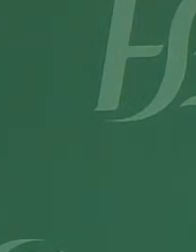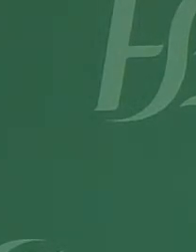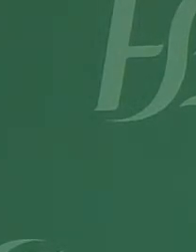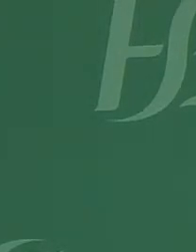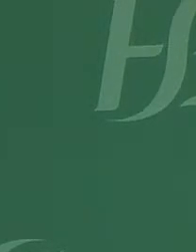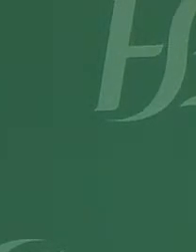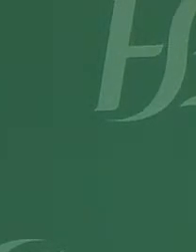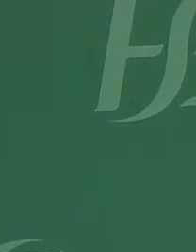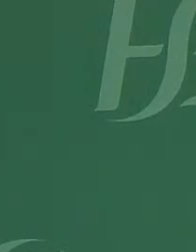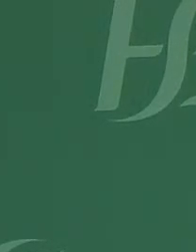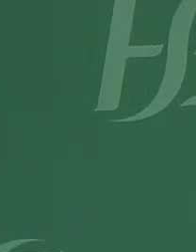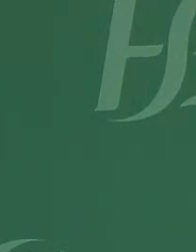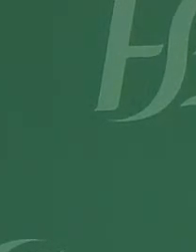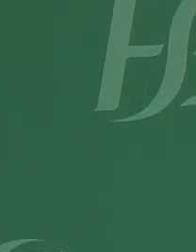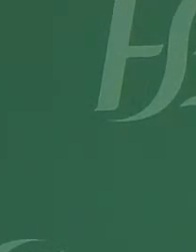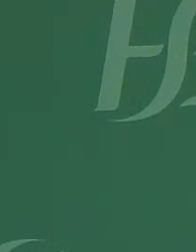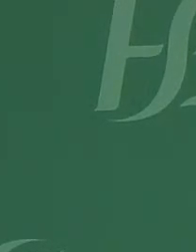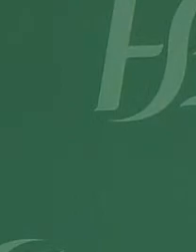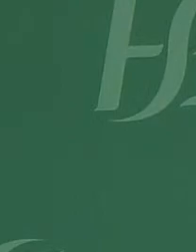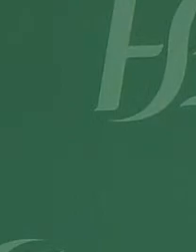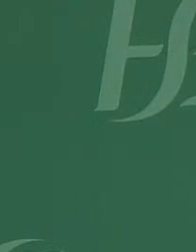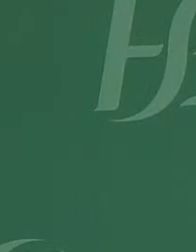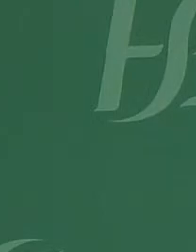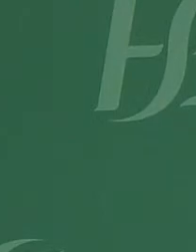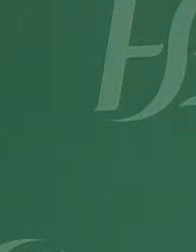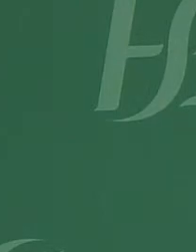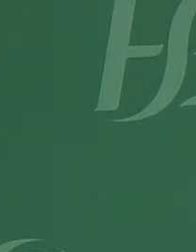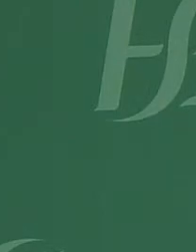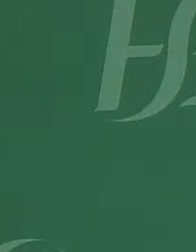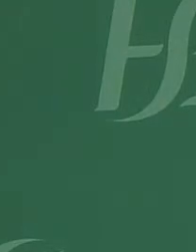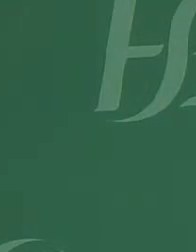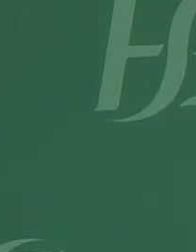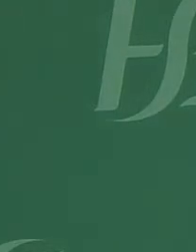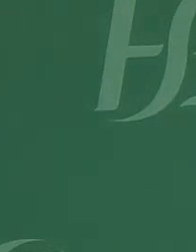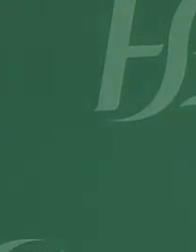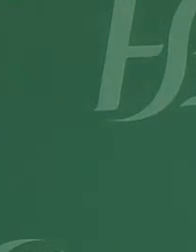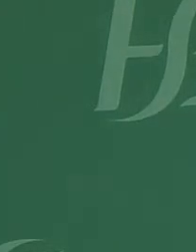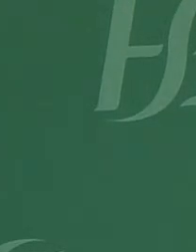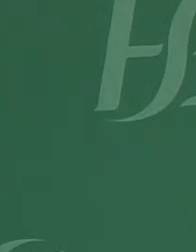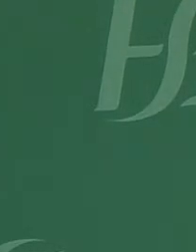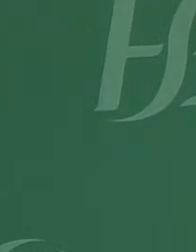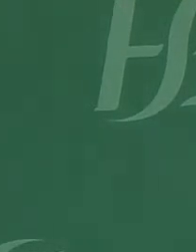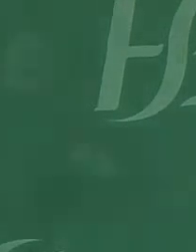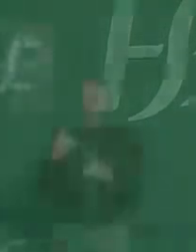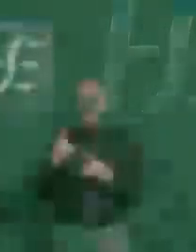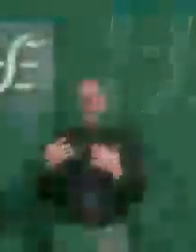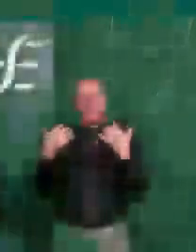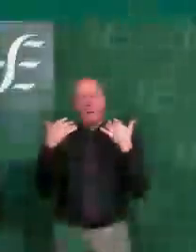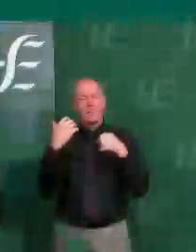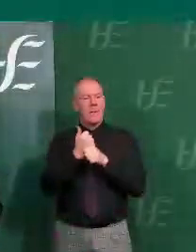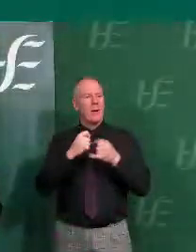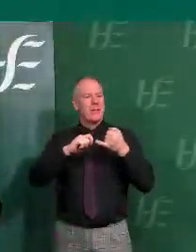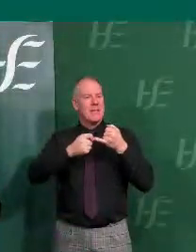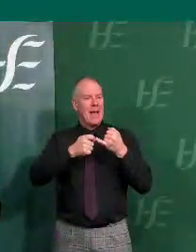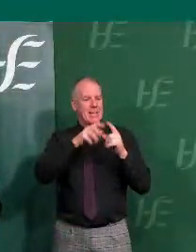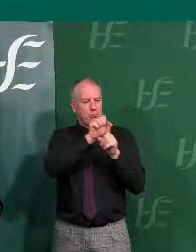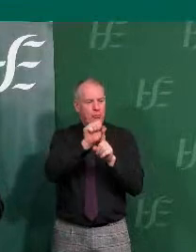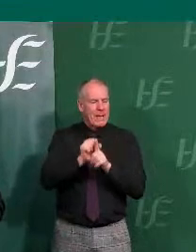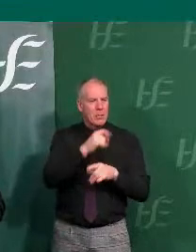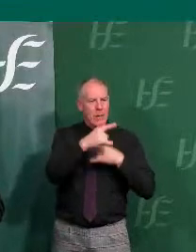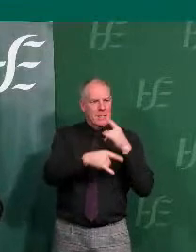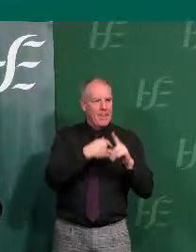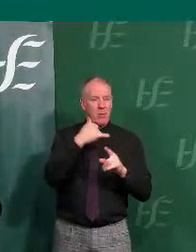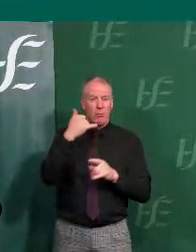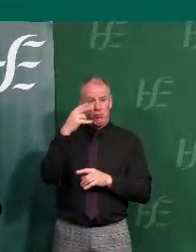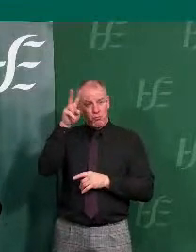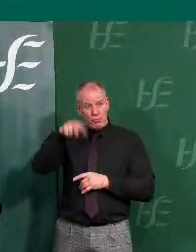have our colleague Damien McCallion here today, so I just wanted to summarise very briefly some of the information on testing and tracing. I won't read through it